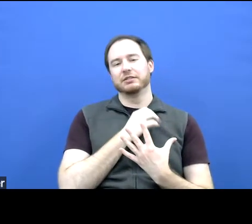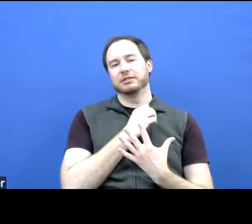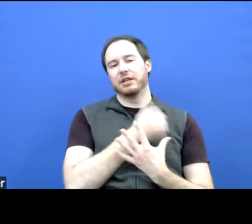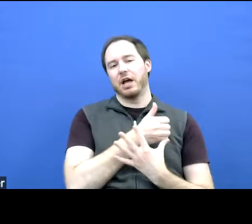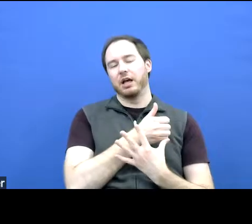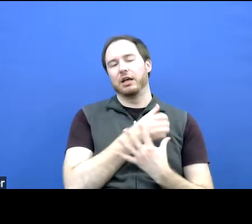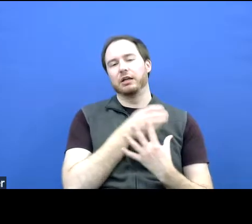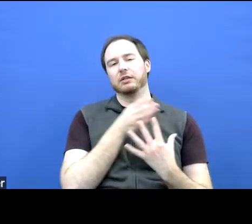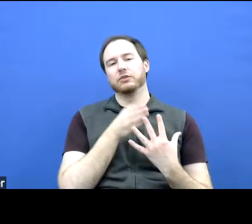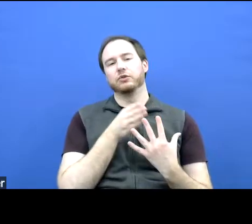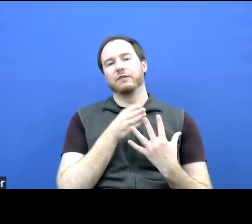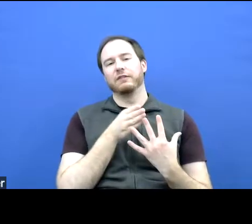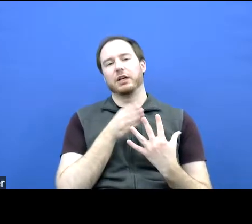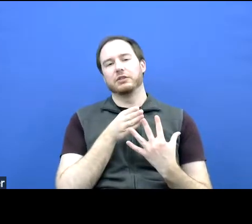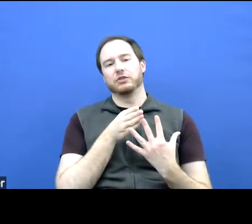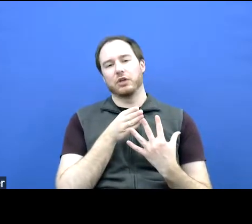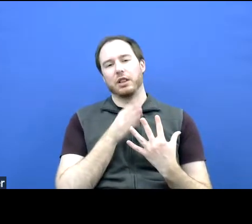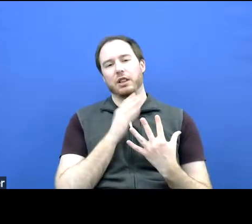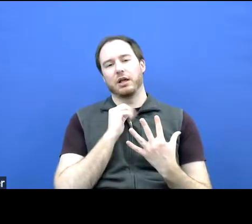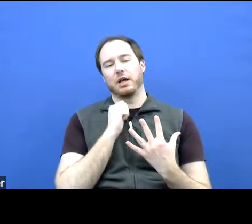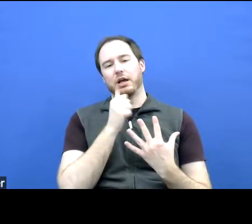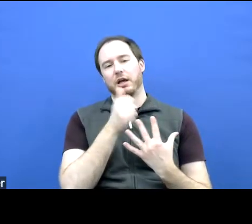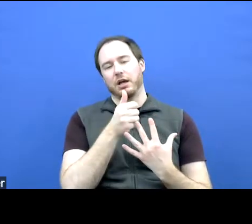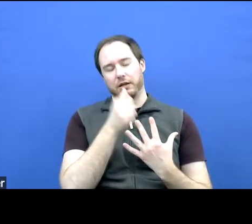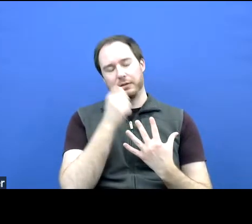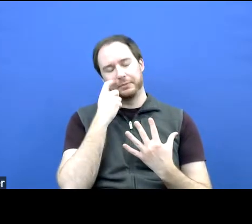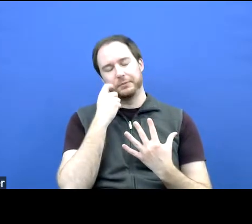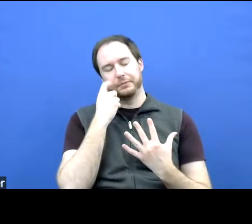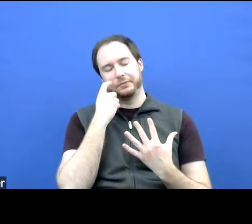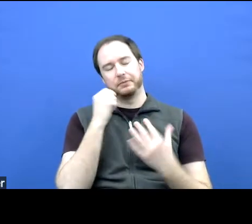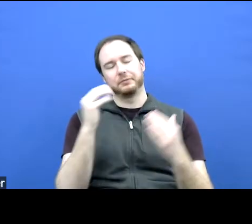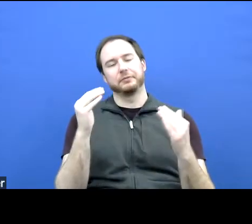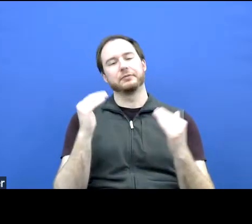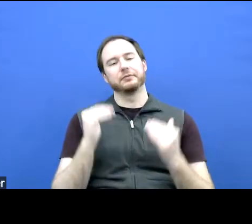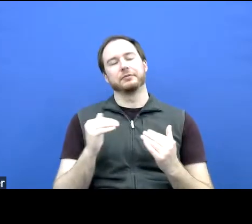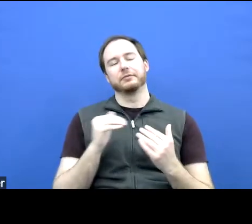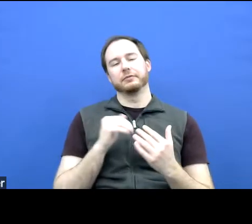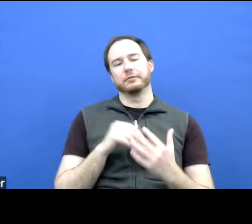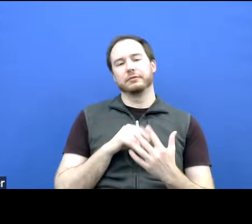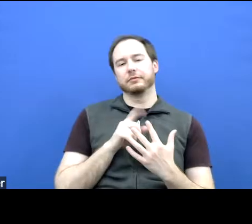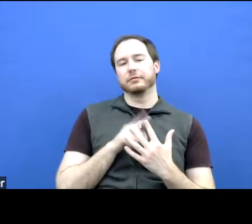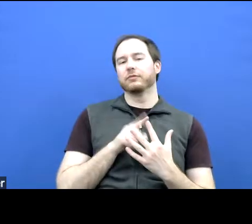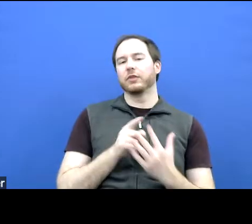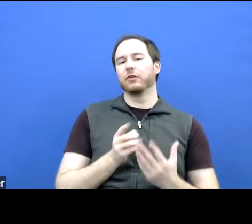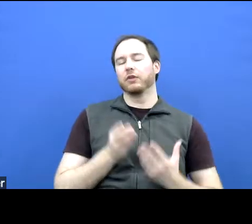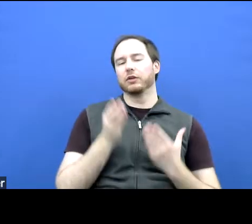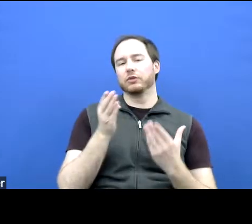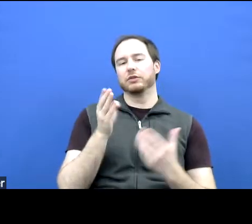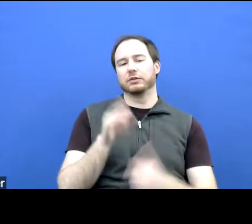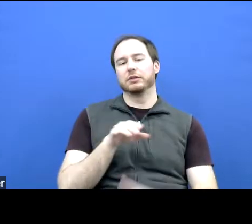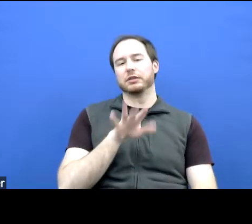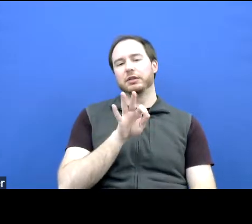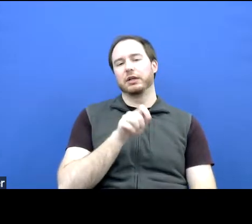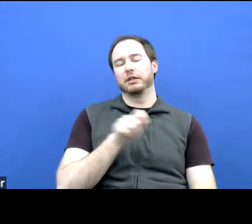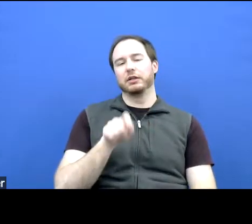Owens, Aye. Supervisor Schultz. Aye. Mr. Supervisor, fellow town board members, I have